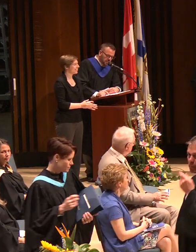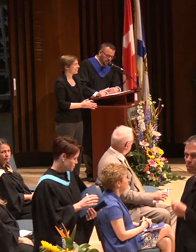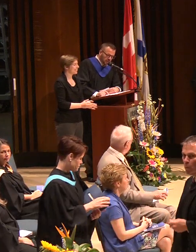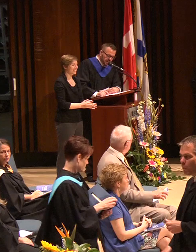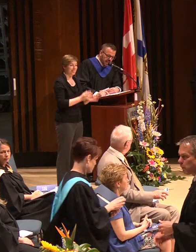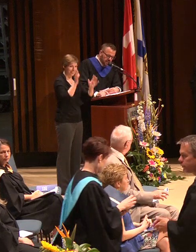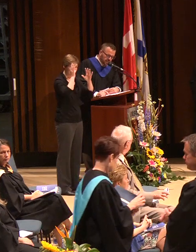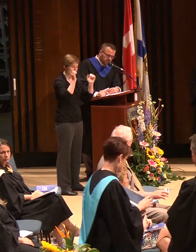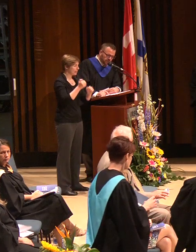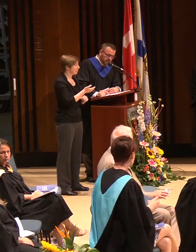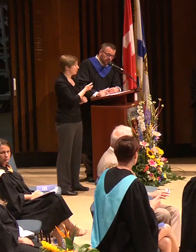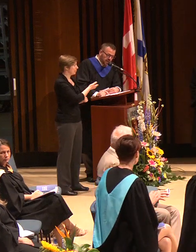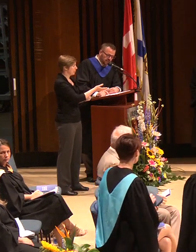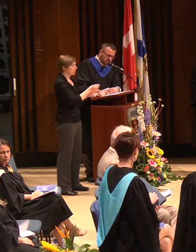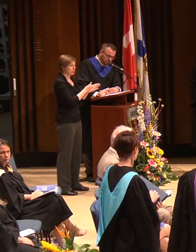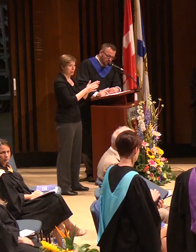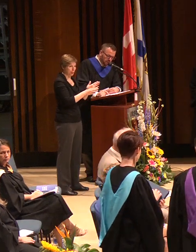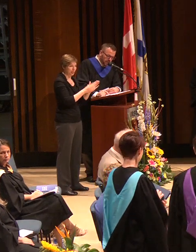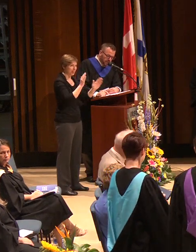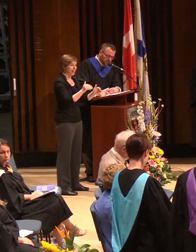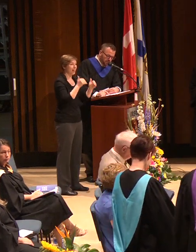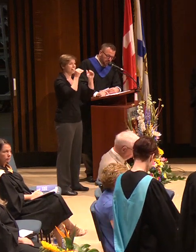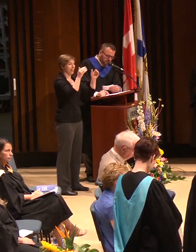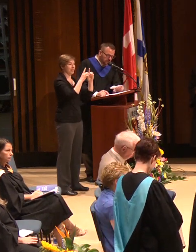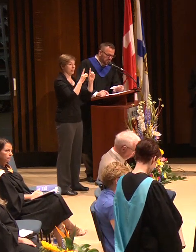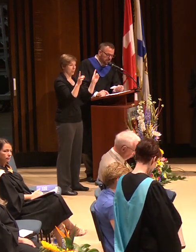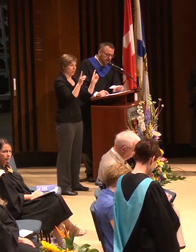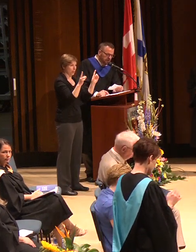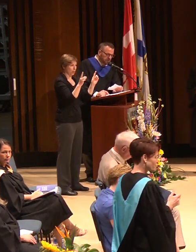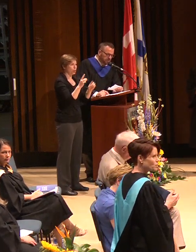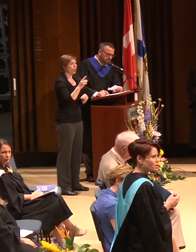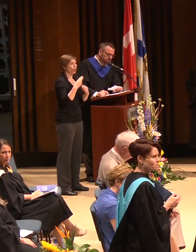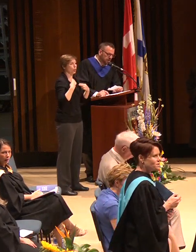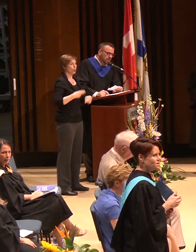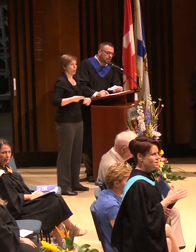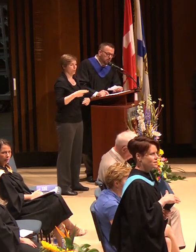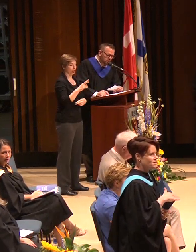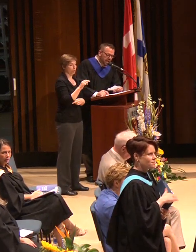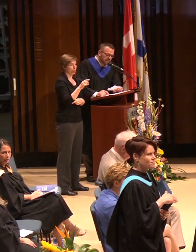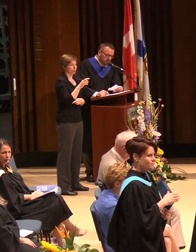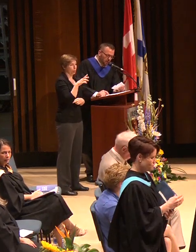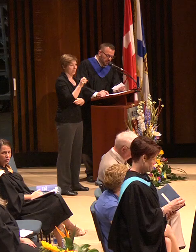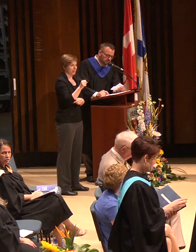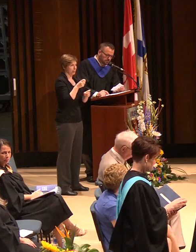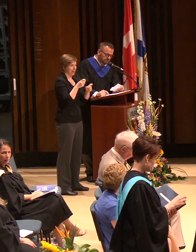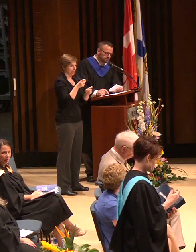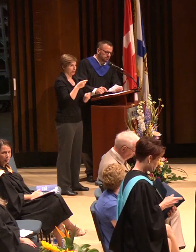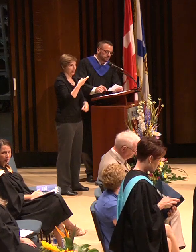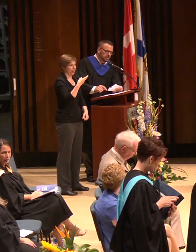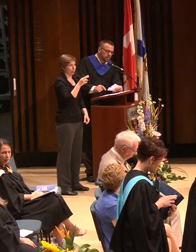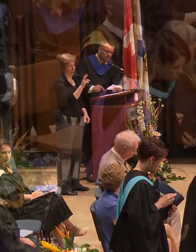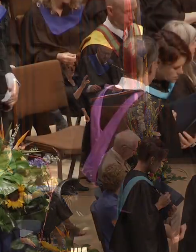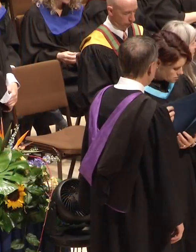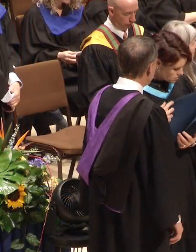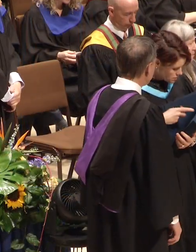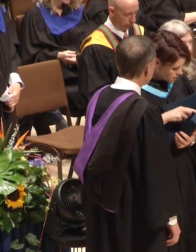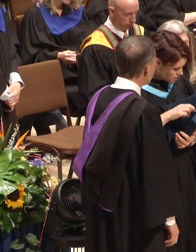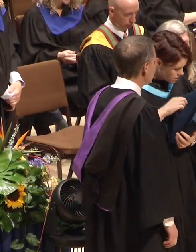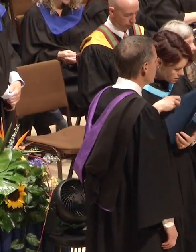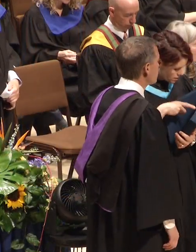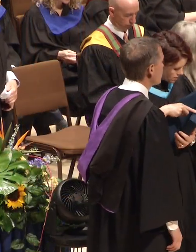Mr. President, the candidates for the Advanced Diploma in Human Resources Management. Miranda Bowen.